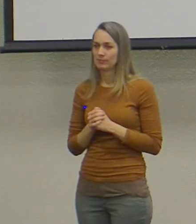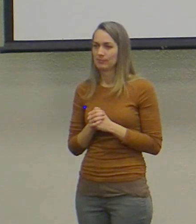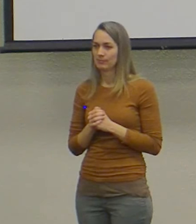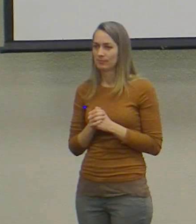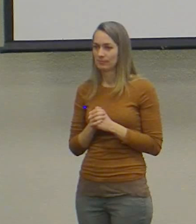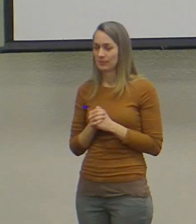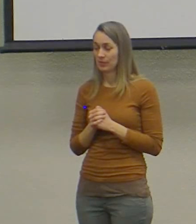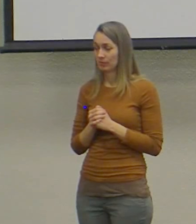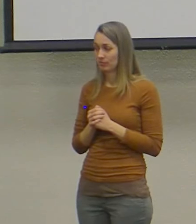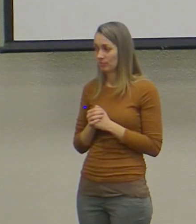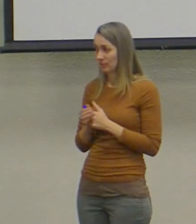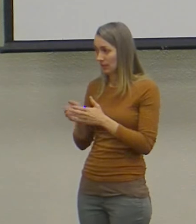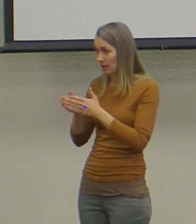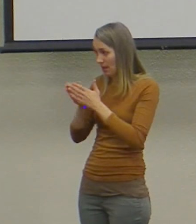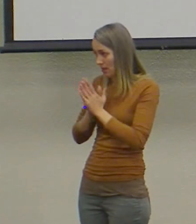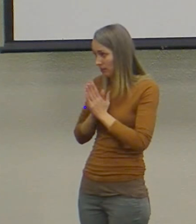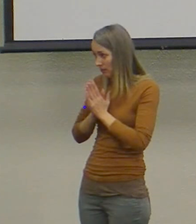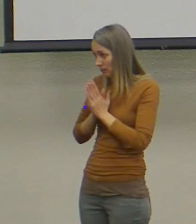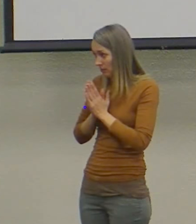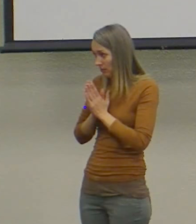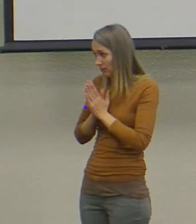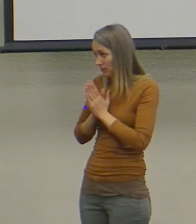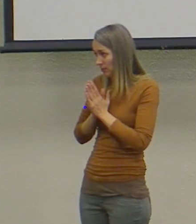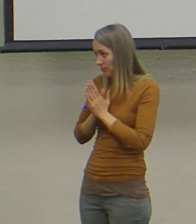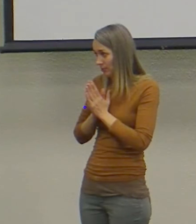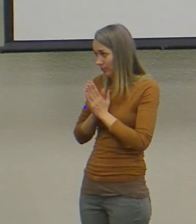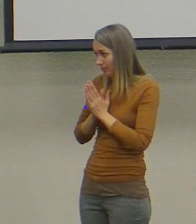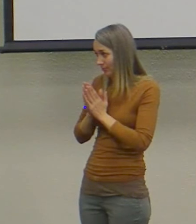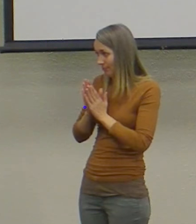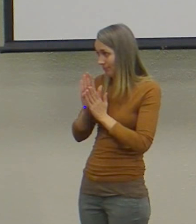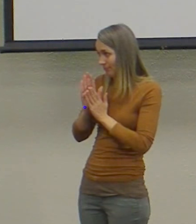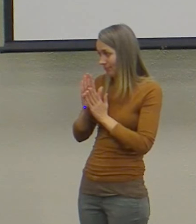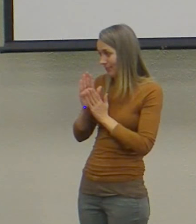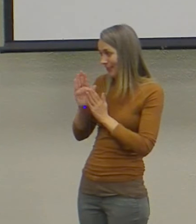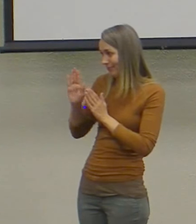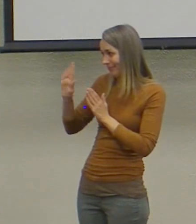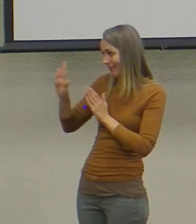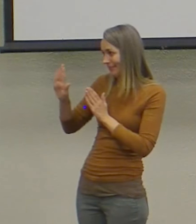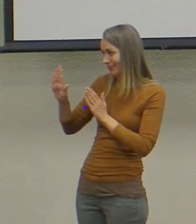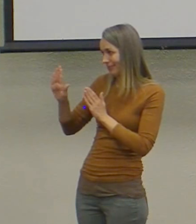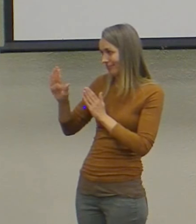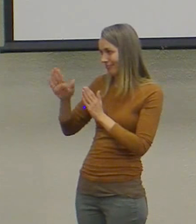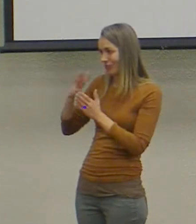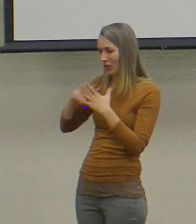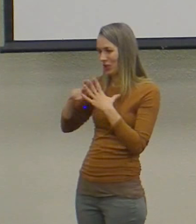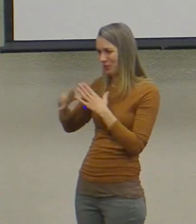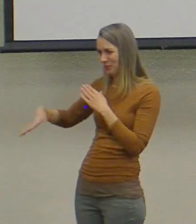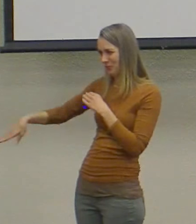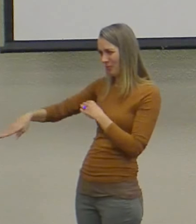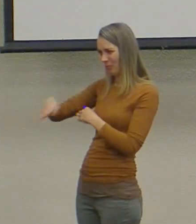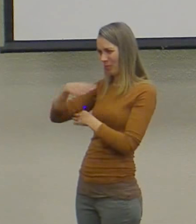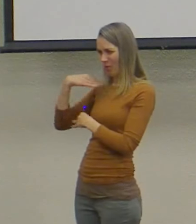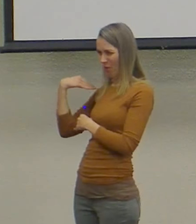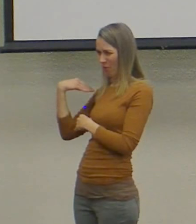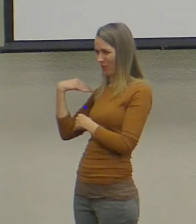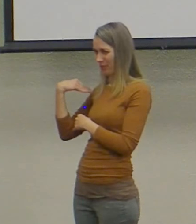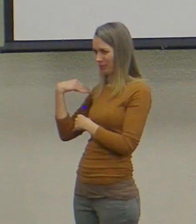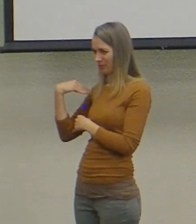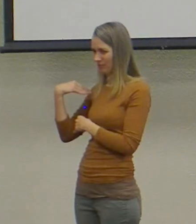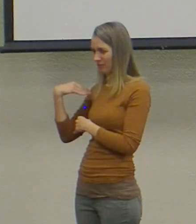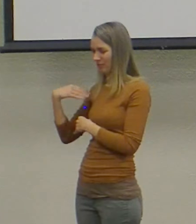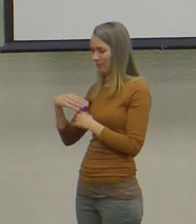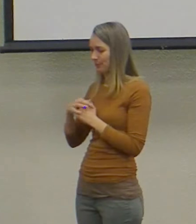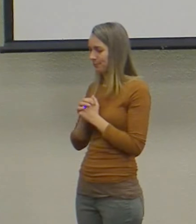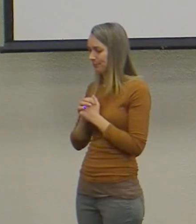She requests Boaz to spread his garment over her. And as indicated from